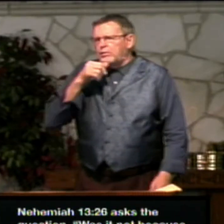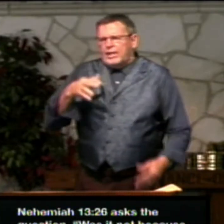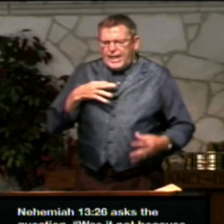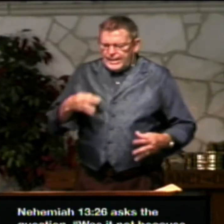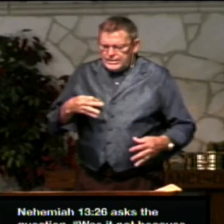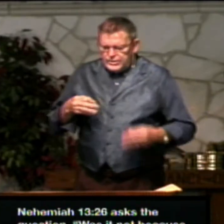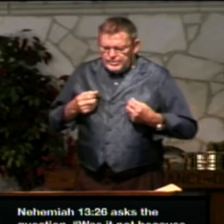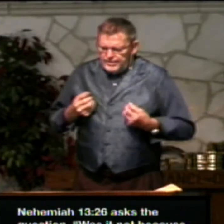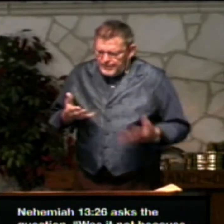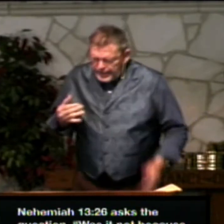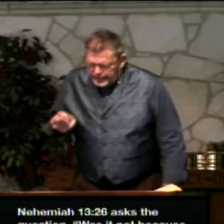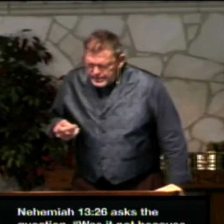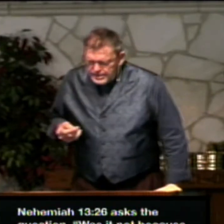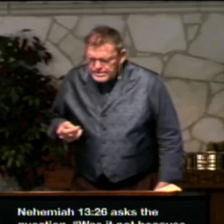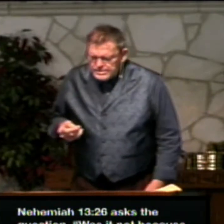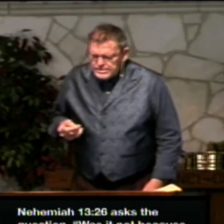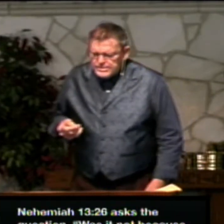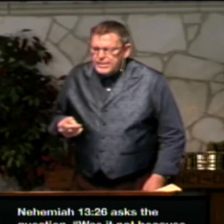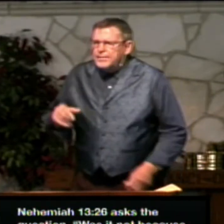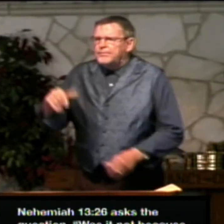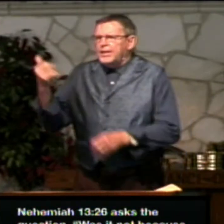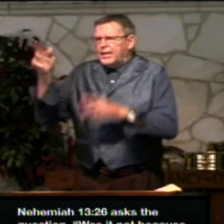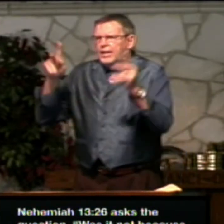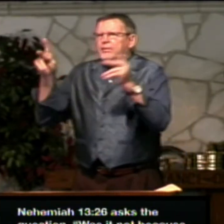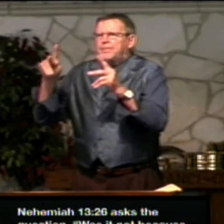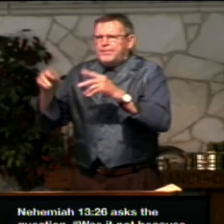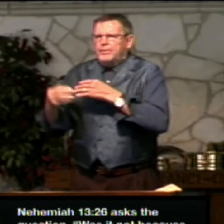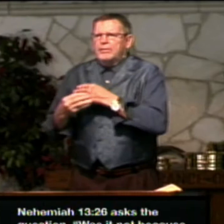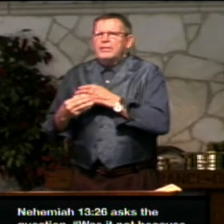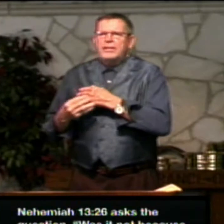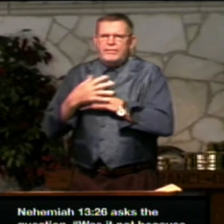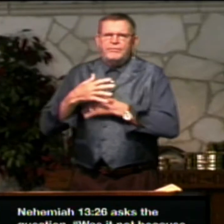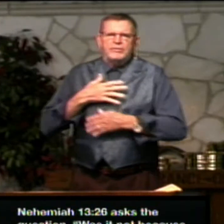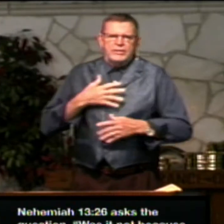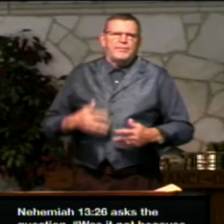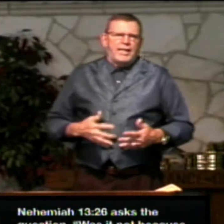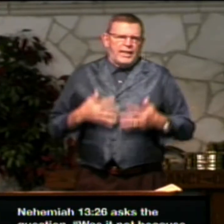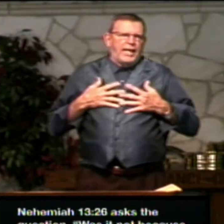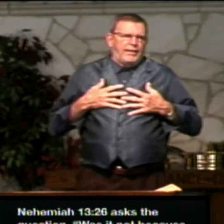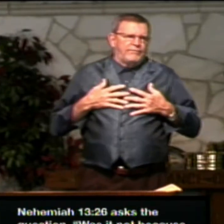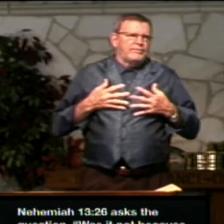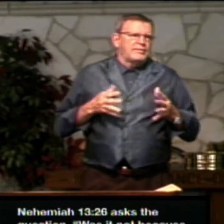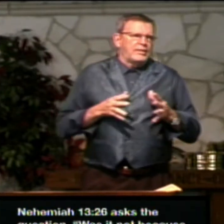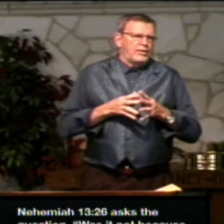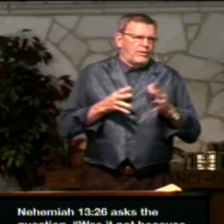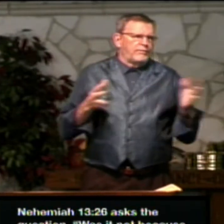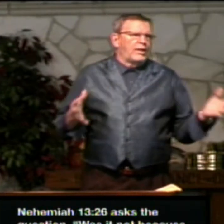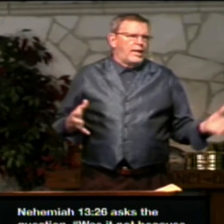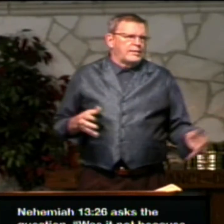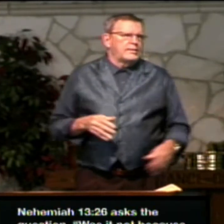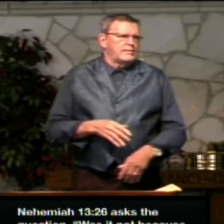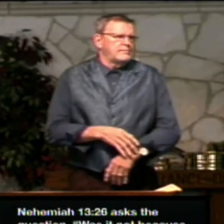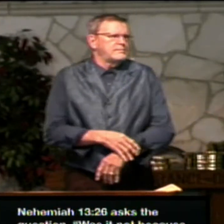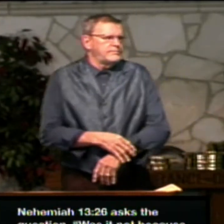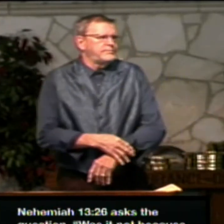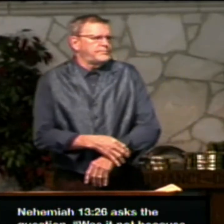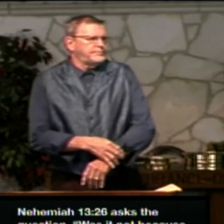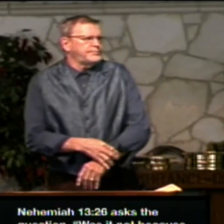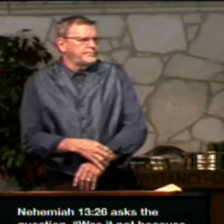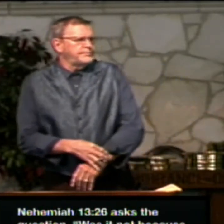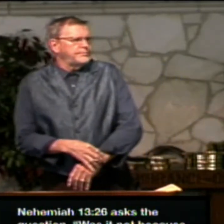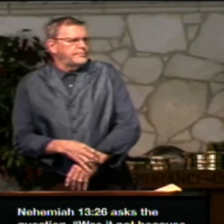We don't like to admit it, but other people influenced my life an awful lot.